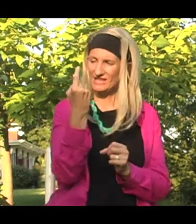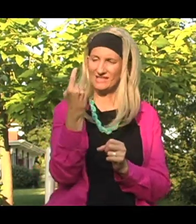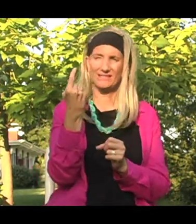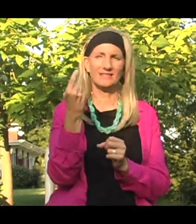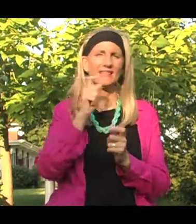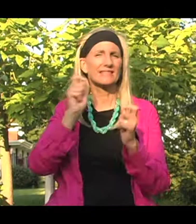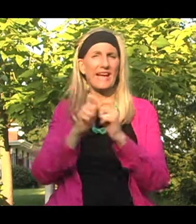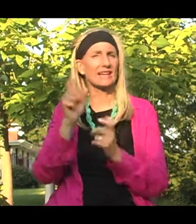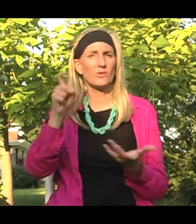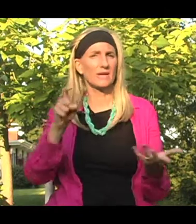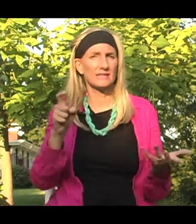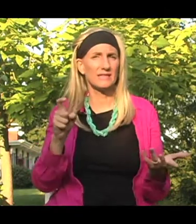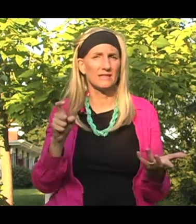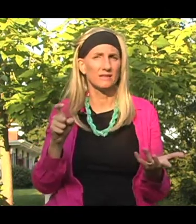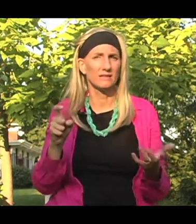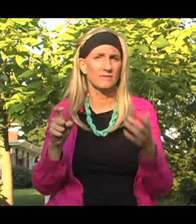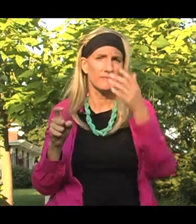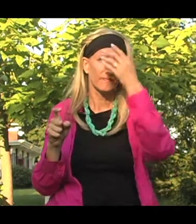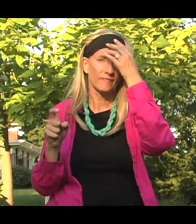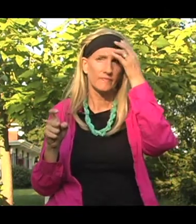just exactly what is needed.